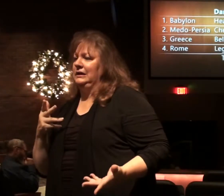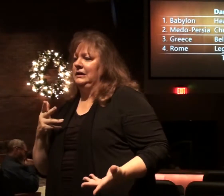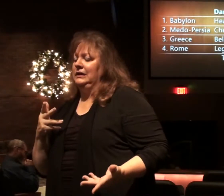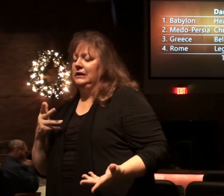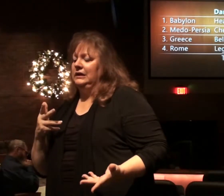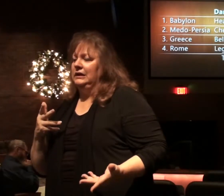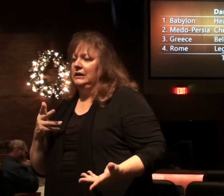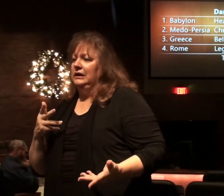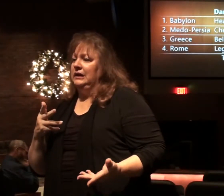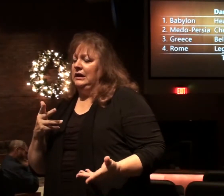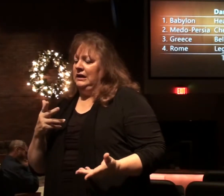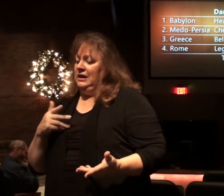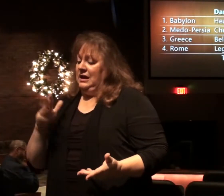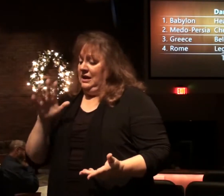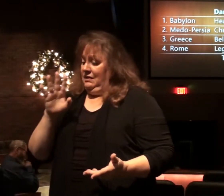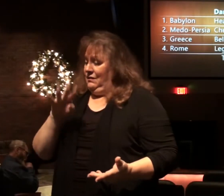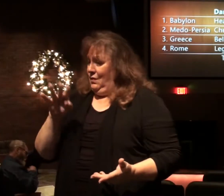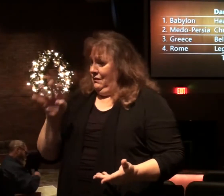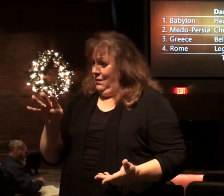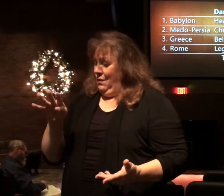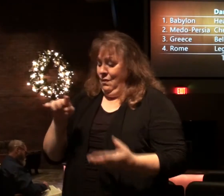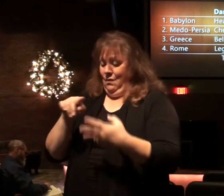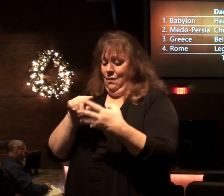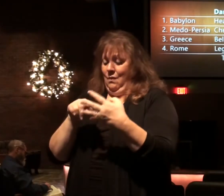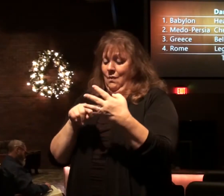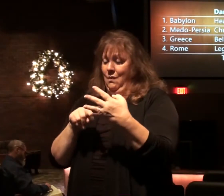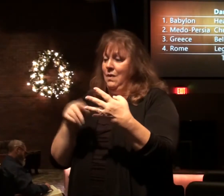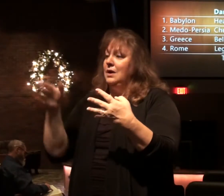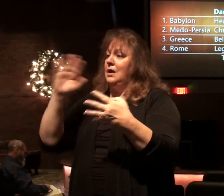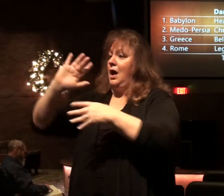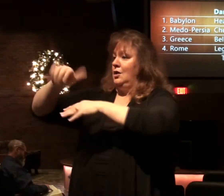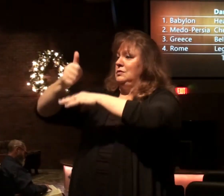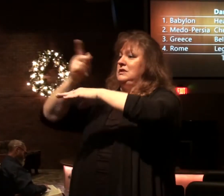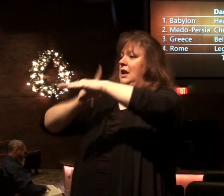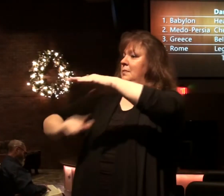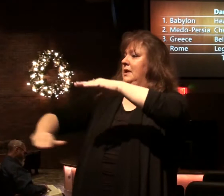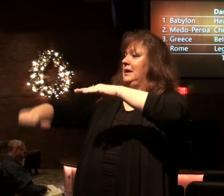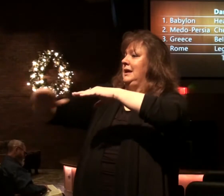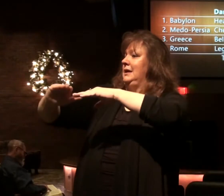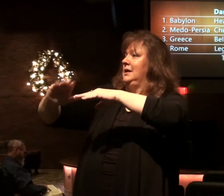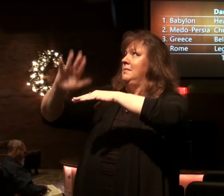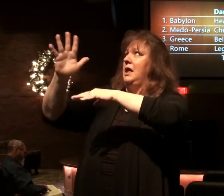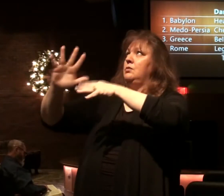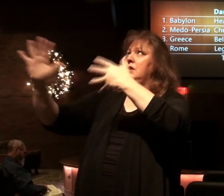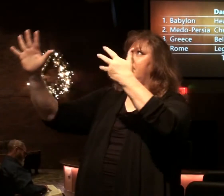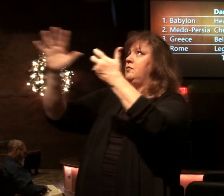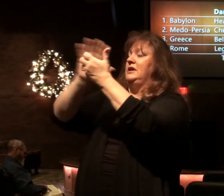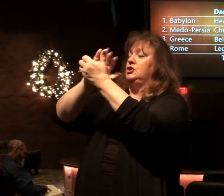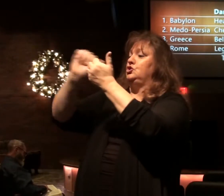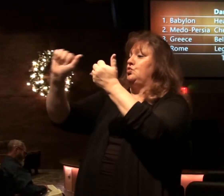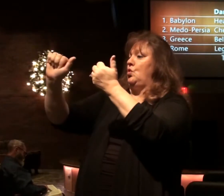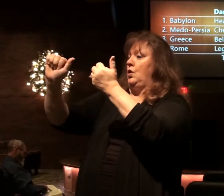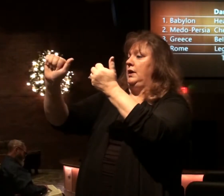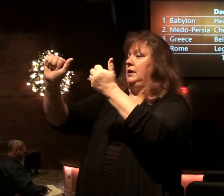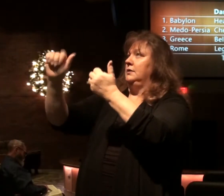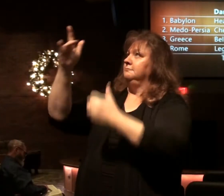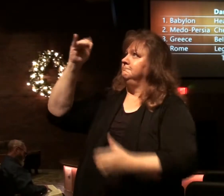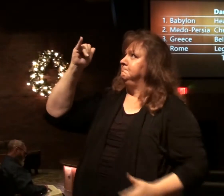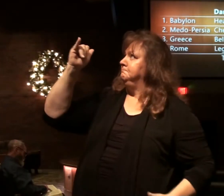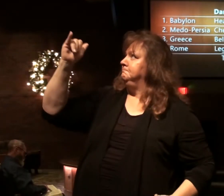And in the days, verse 44, of those kings, the God of heaven will set up a kingdom which will never be destroyed. Will endure